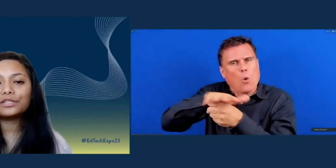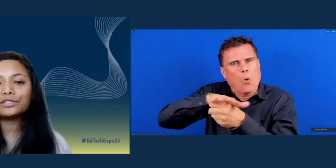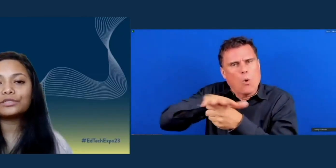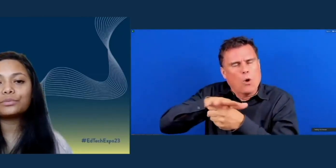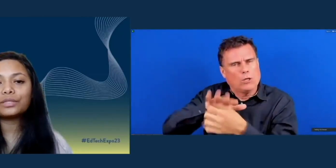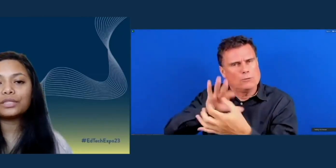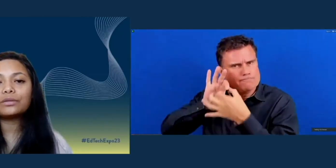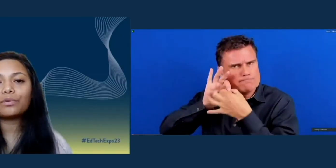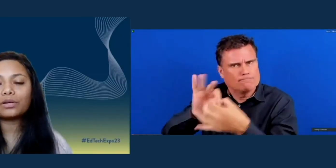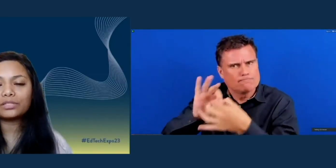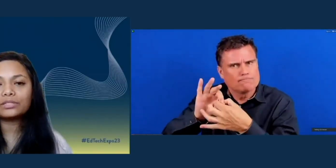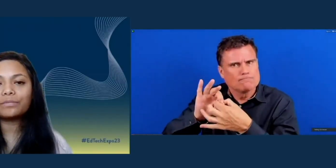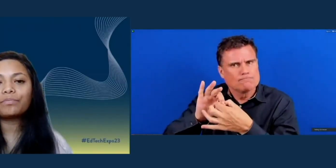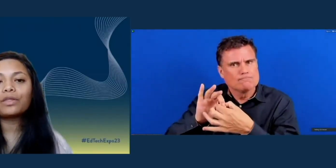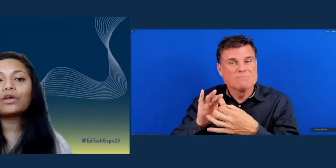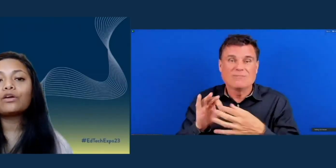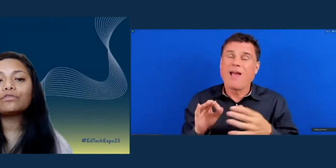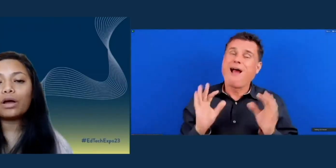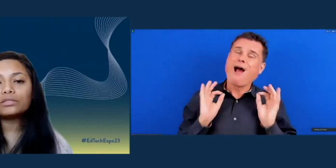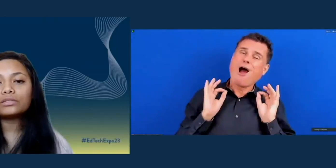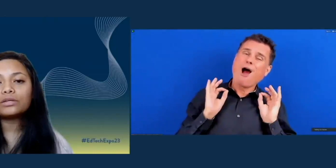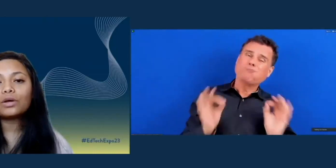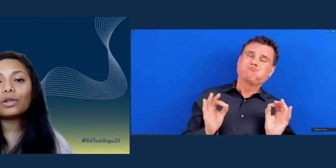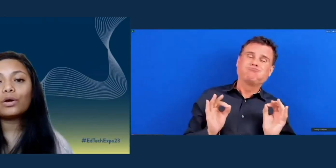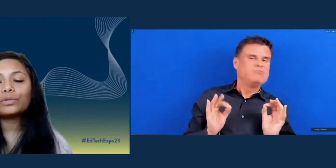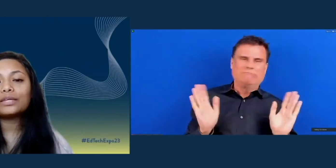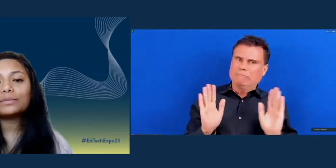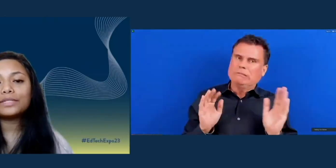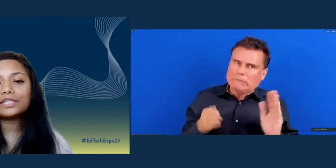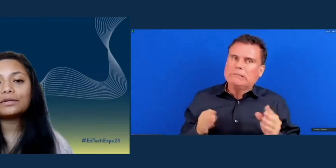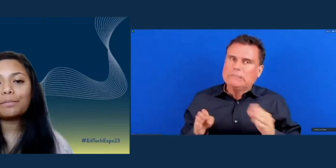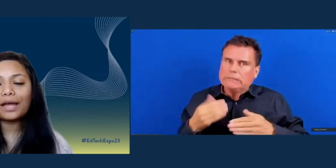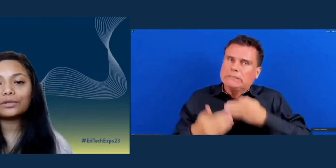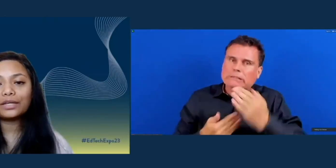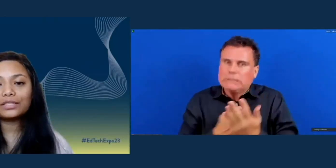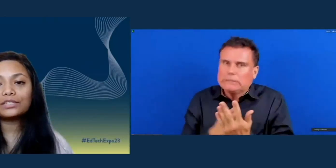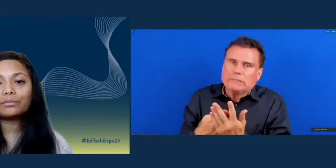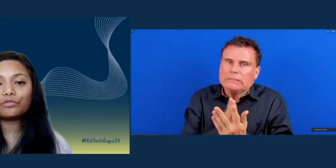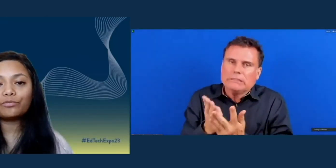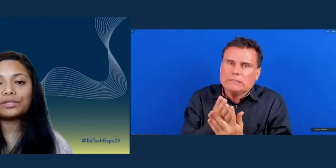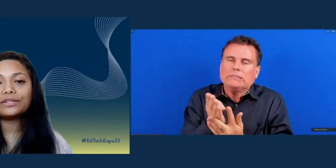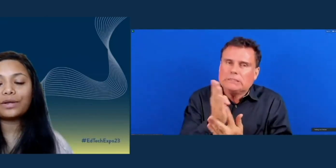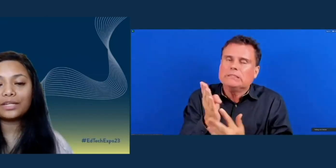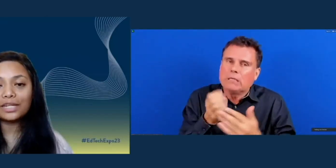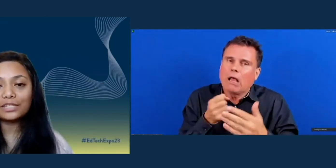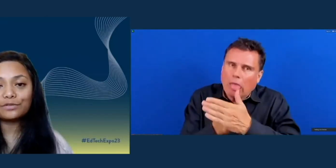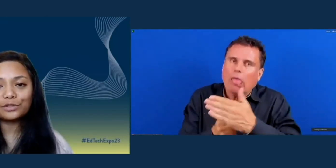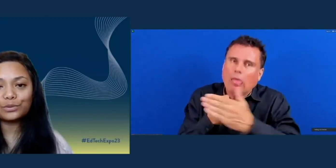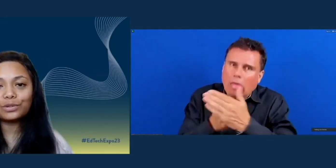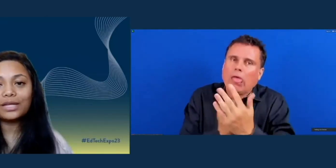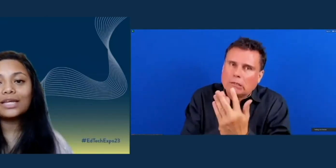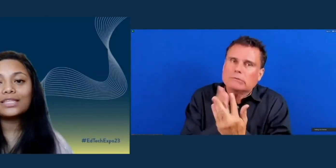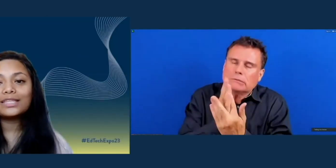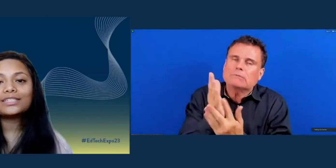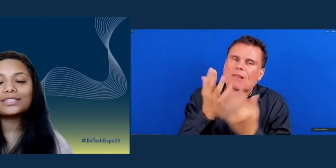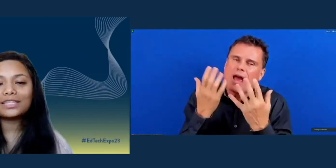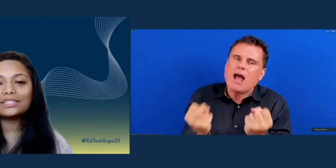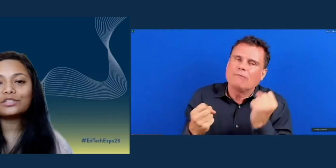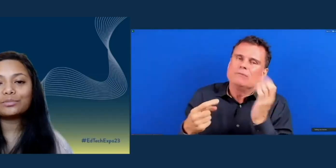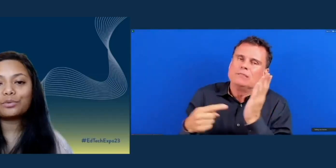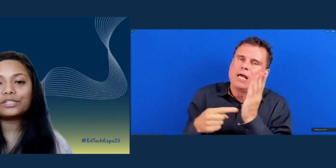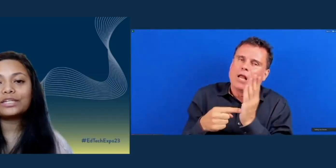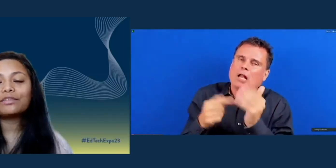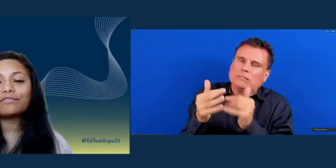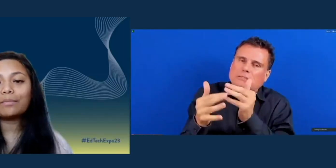takes patience within the process. For us, along with the immediate impact on kids' improvement in readiness for school, this success